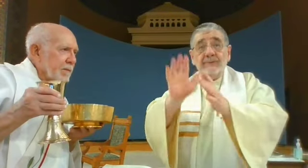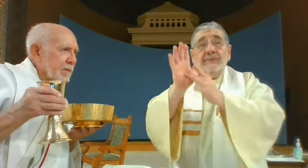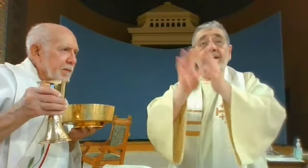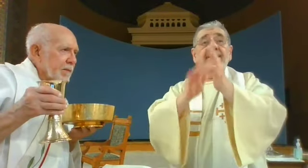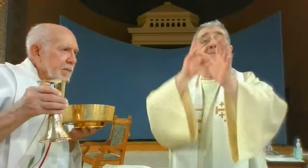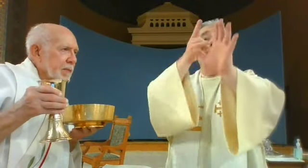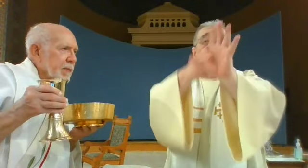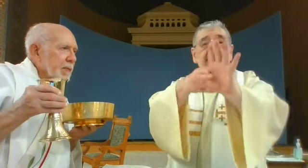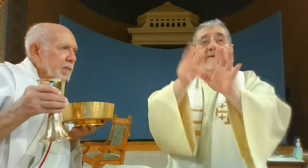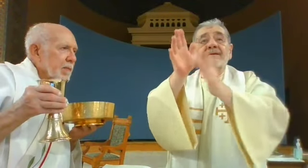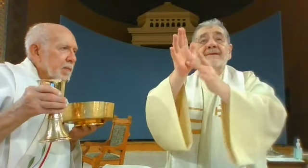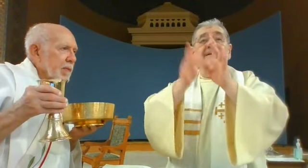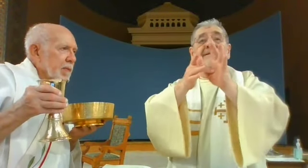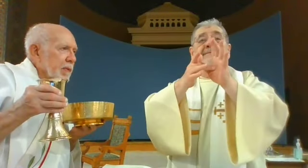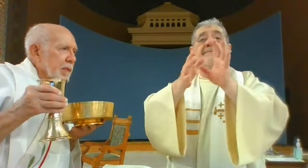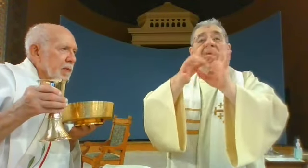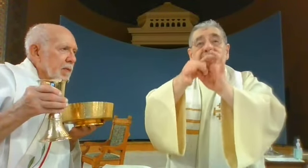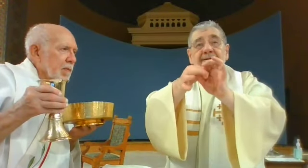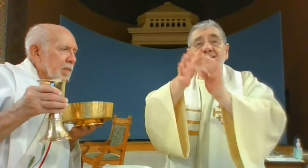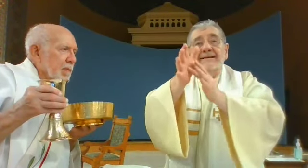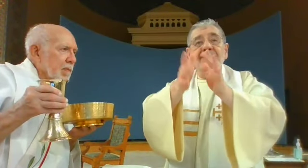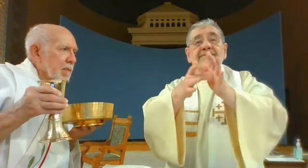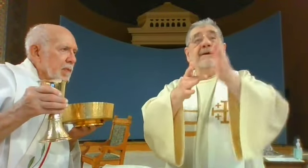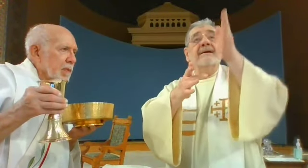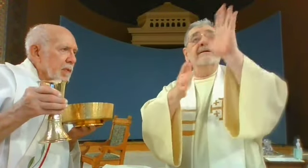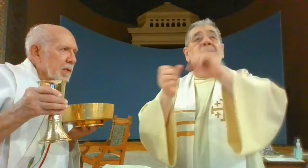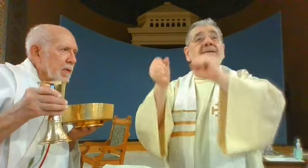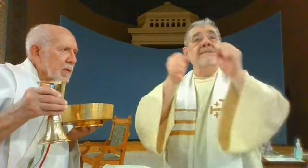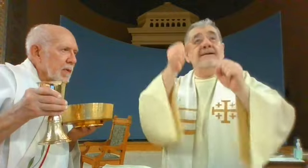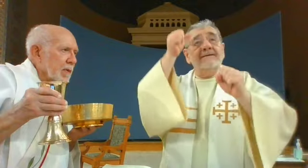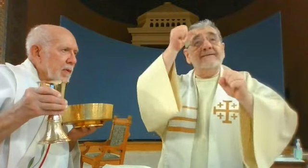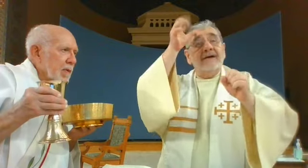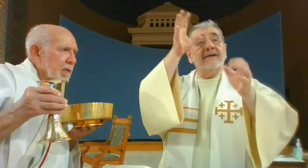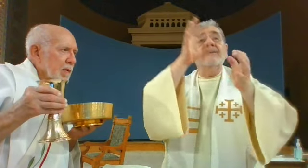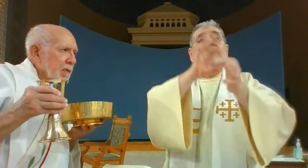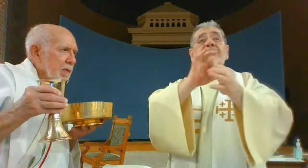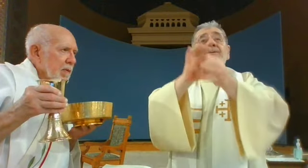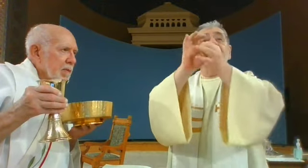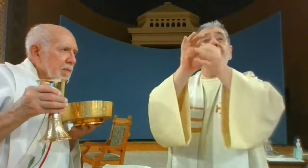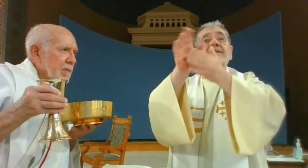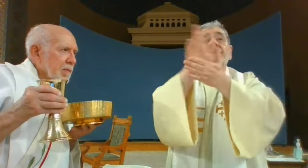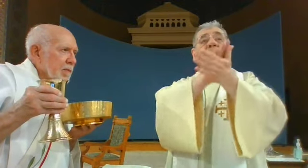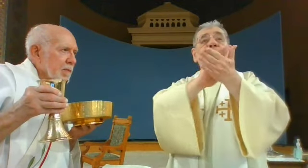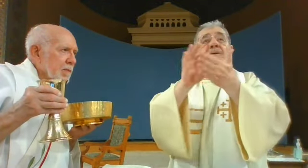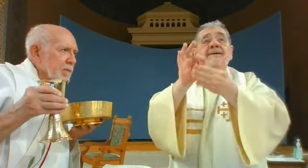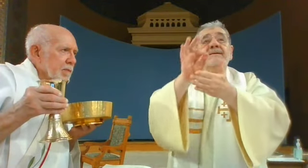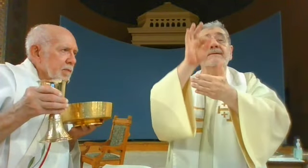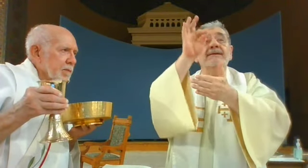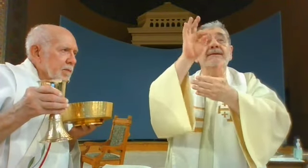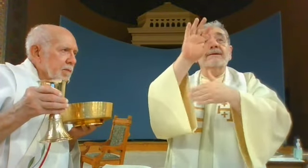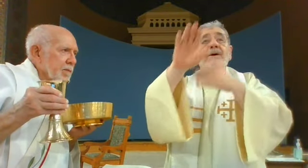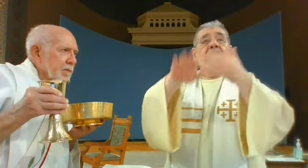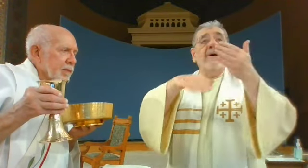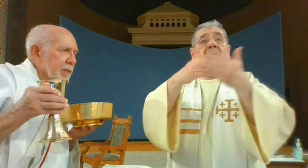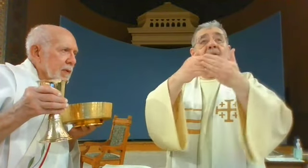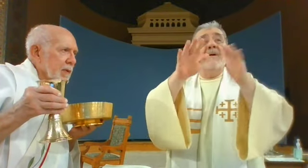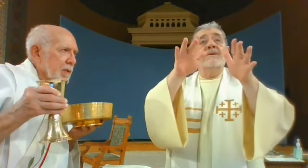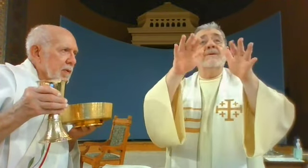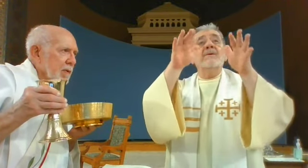Through him, and with him, and in him, O God, Almighty Father, in the unity of the Holy